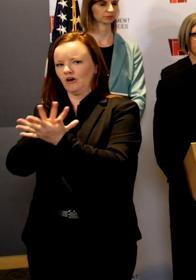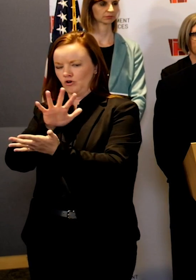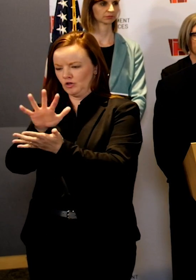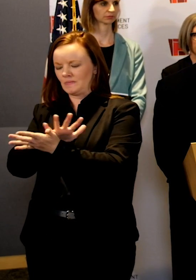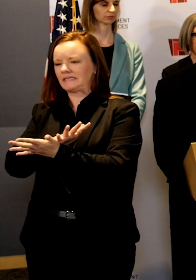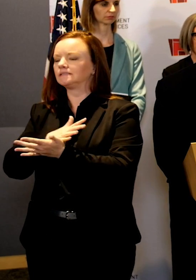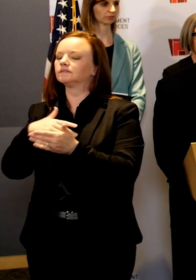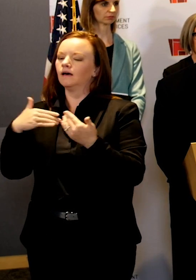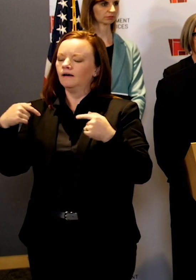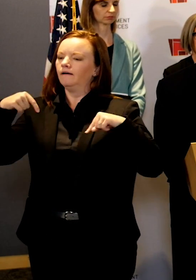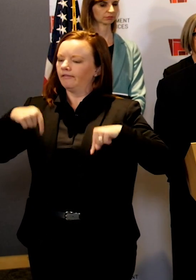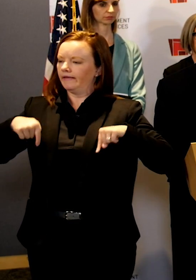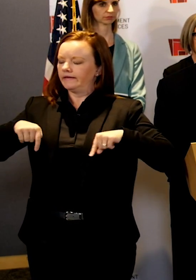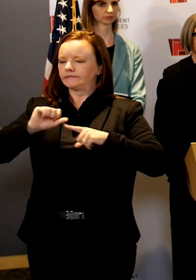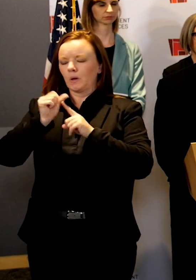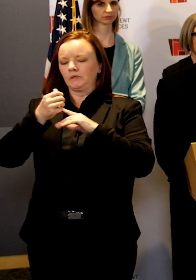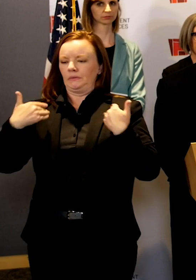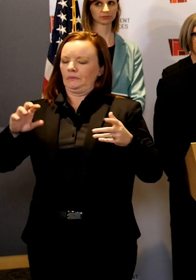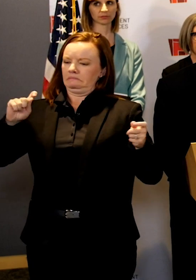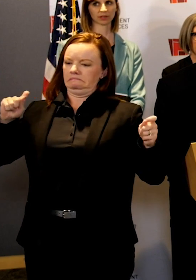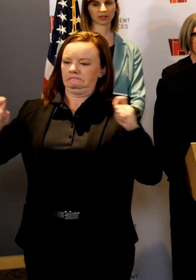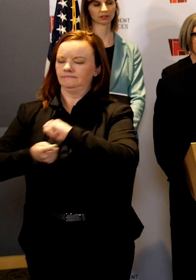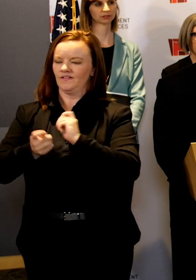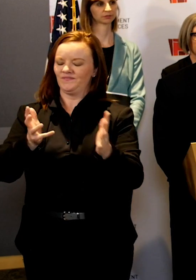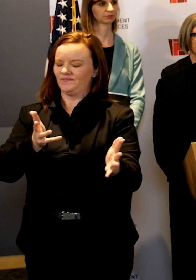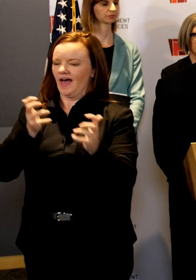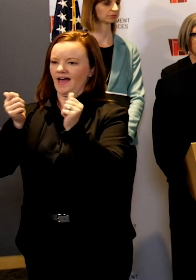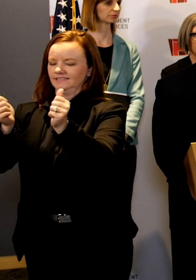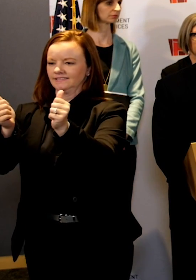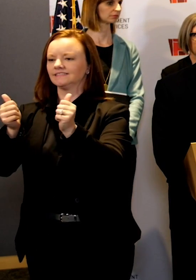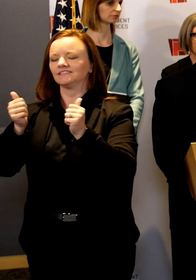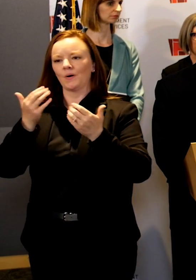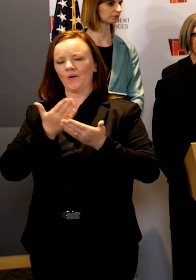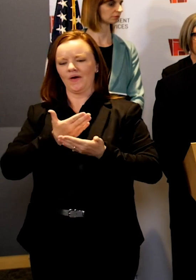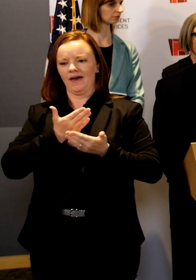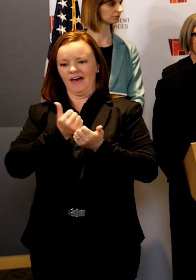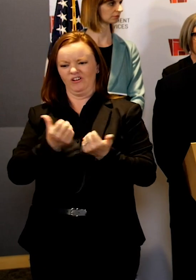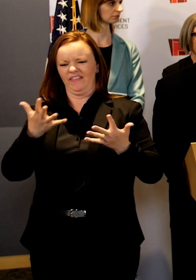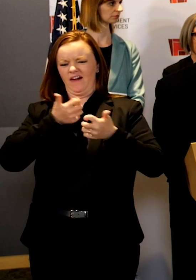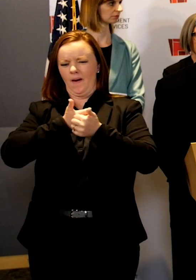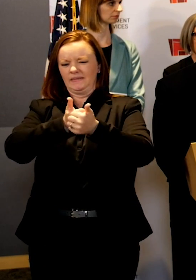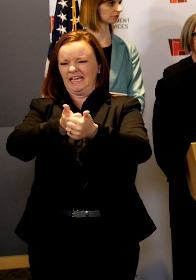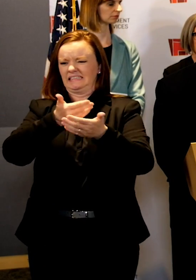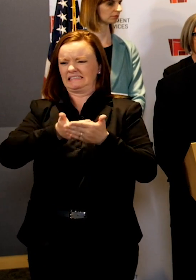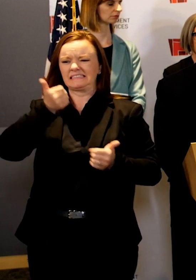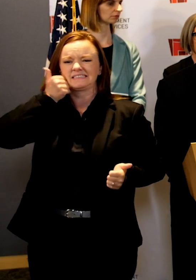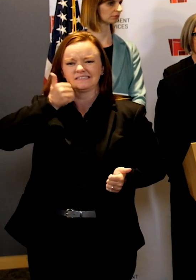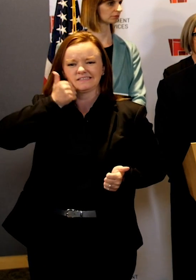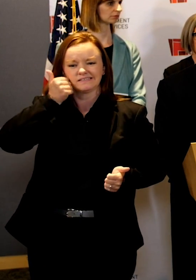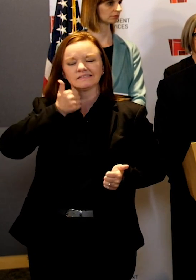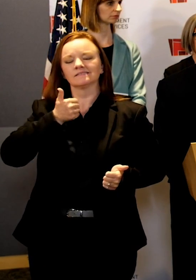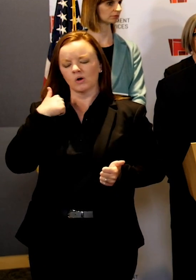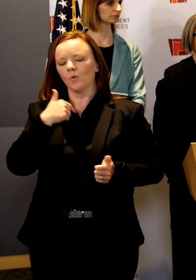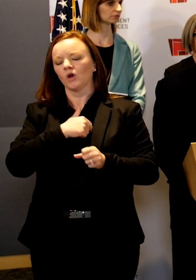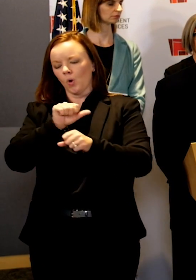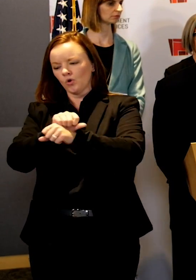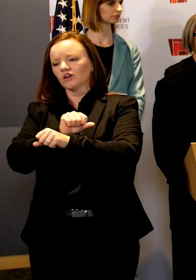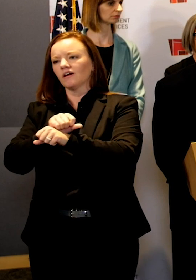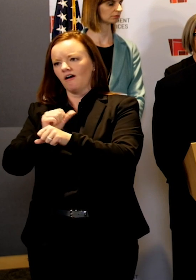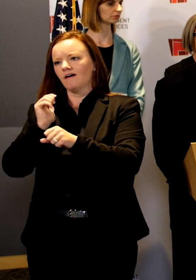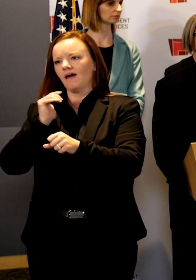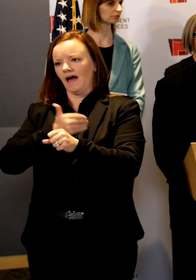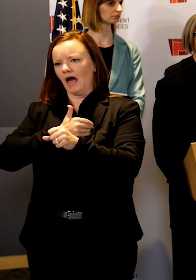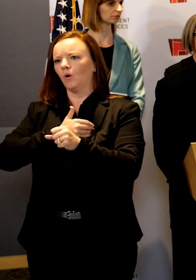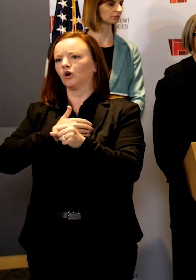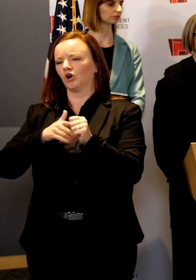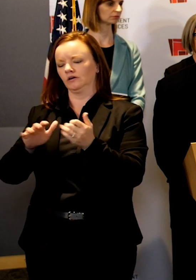been a rapidly evolving situation, and so things update almost daily. We are working on getting a lot of our hard